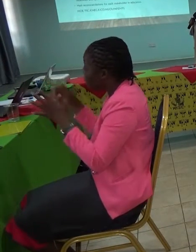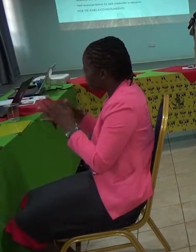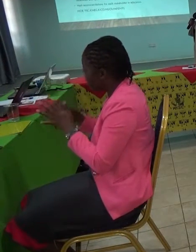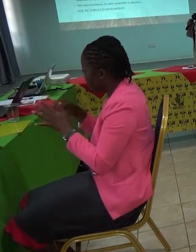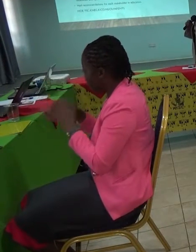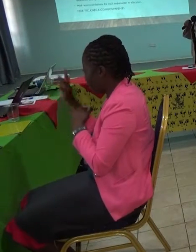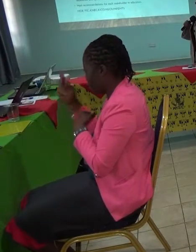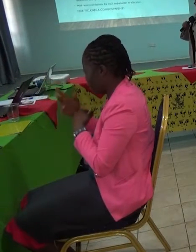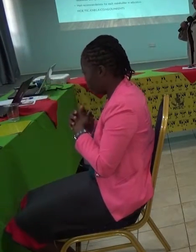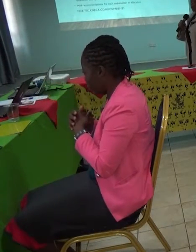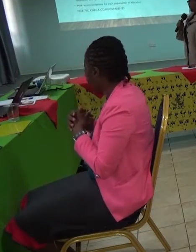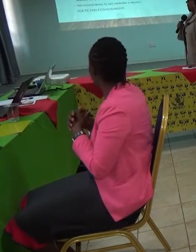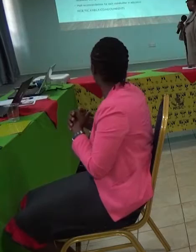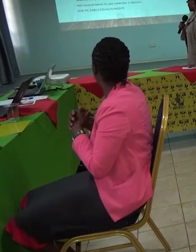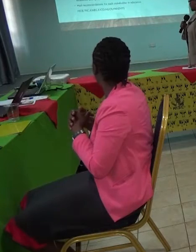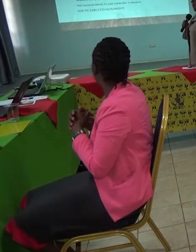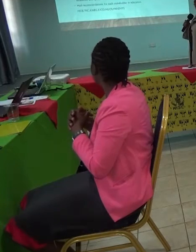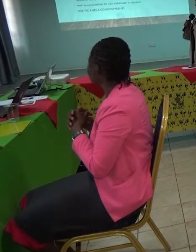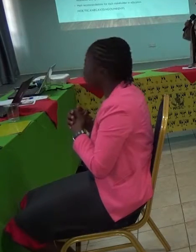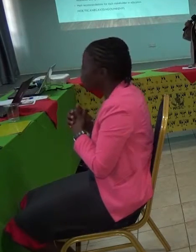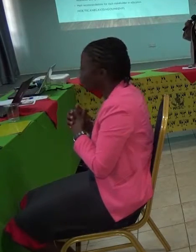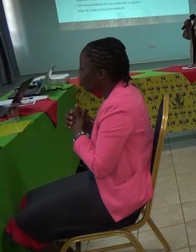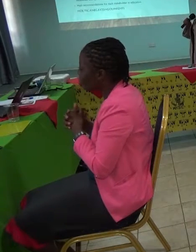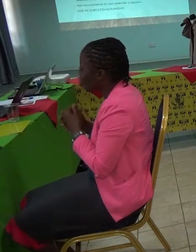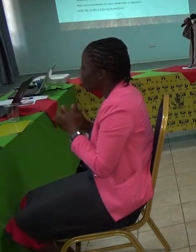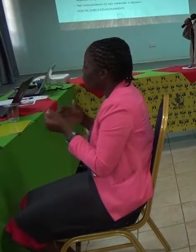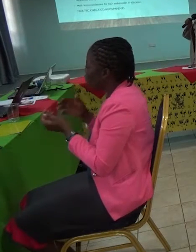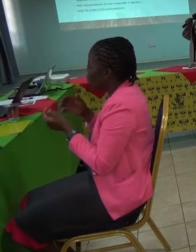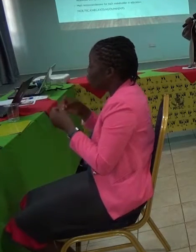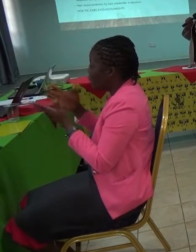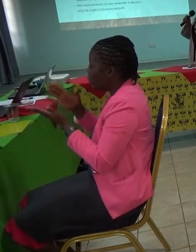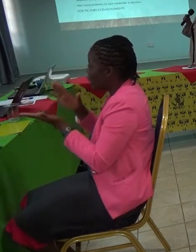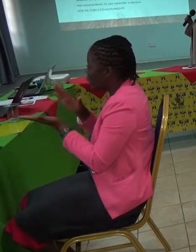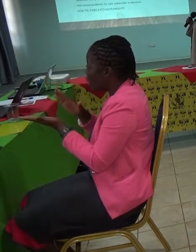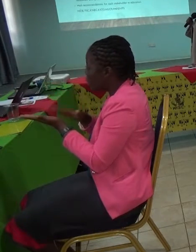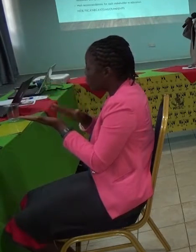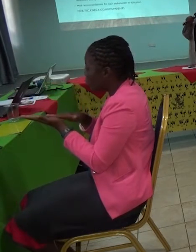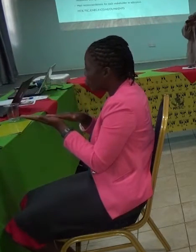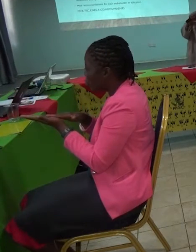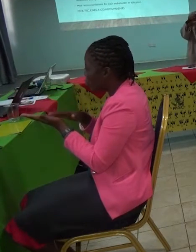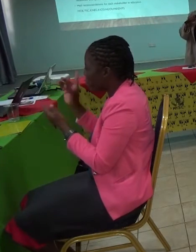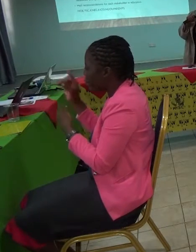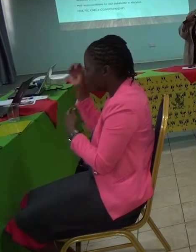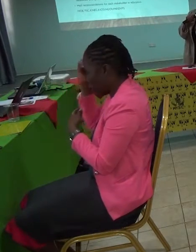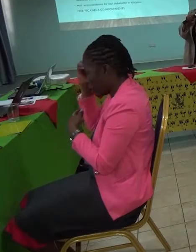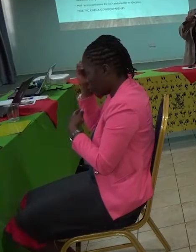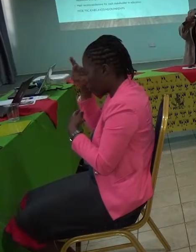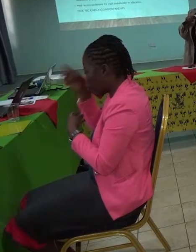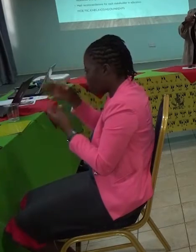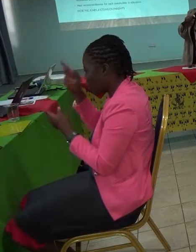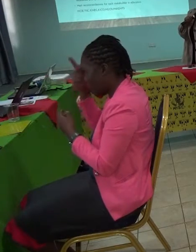consequently, within its recommendation, it recommended to the Ministry of Education to have a policy. We are extremely grateful